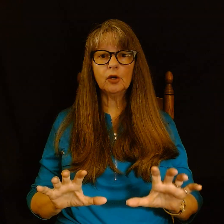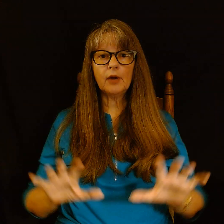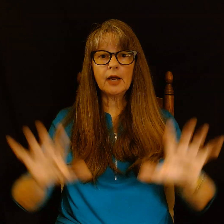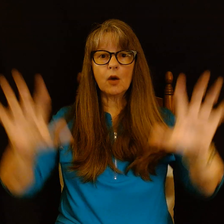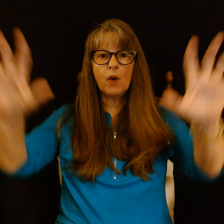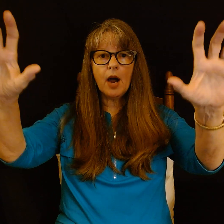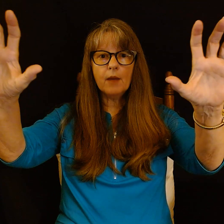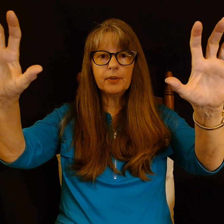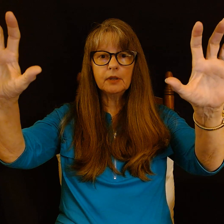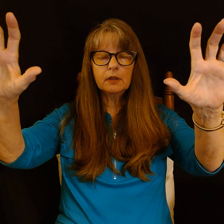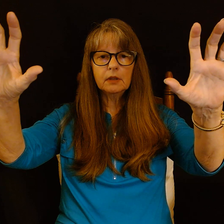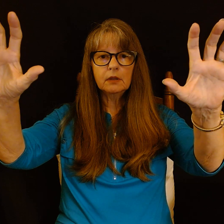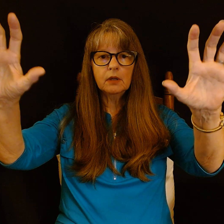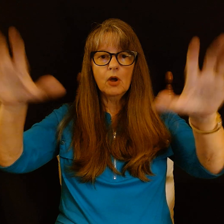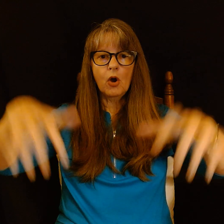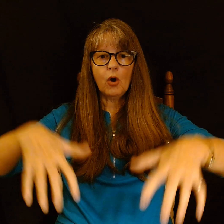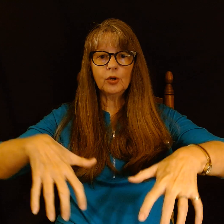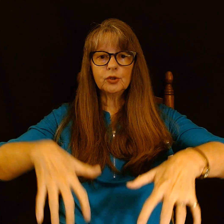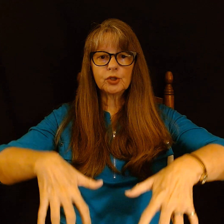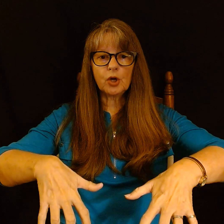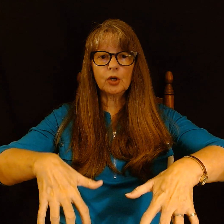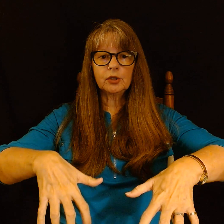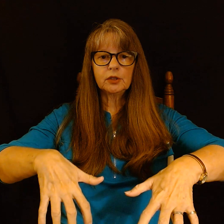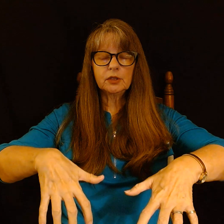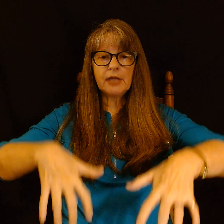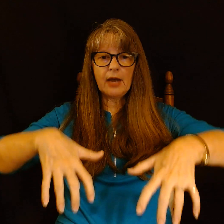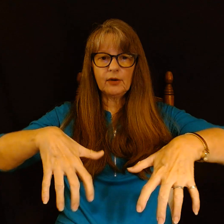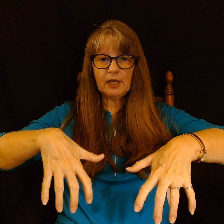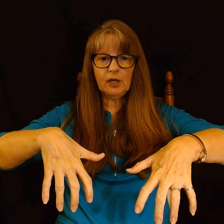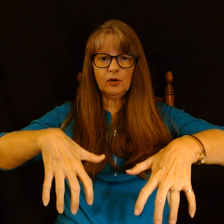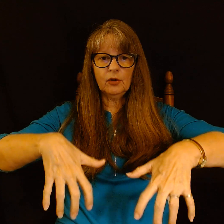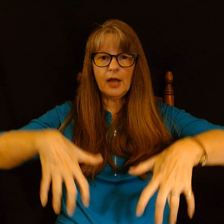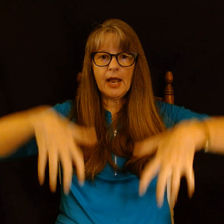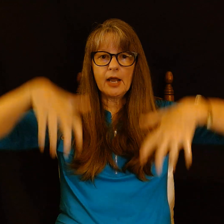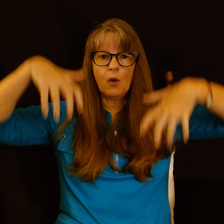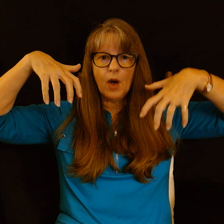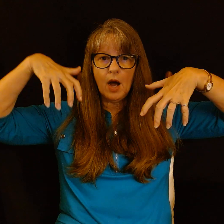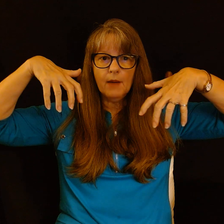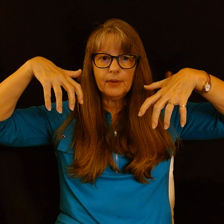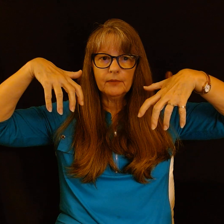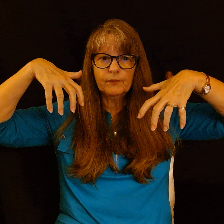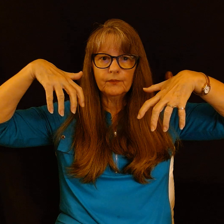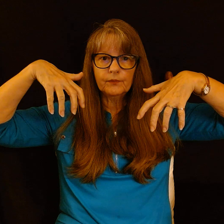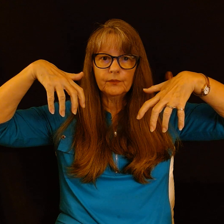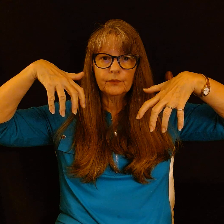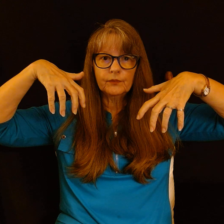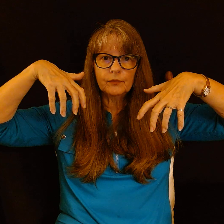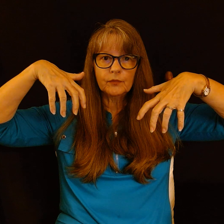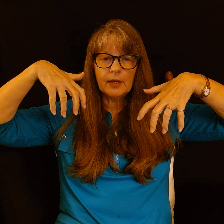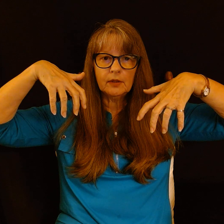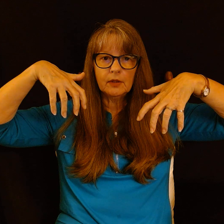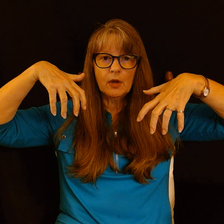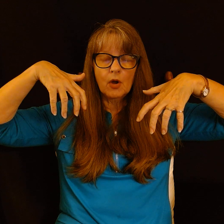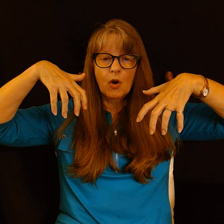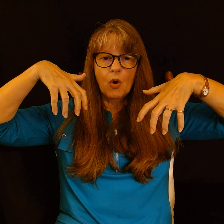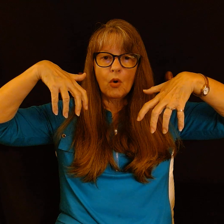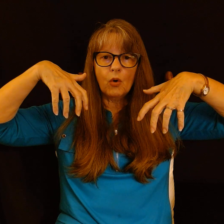and go up, or you start down here and go up, right? Or you